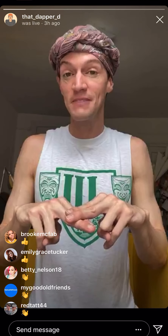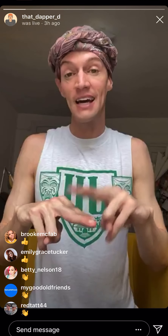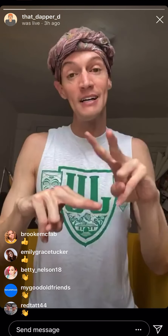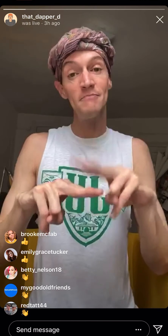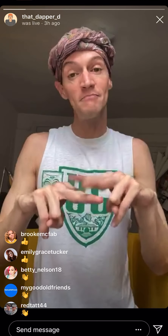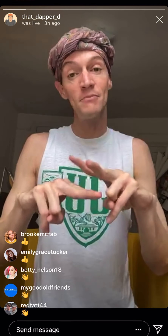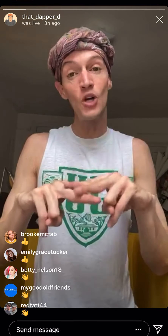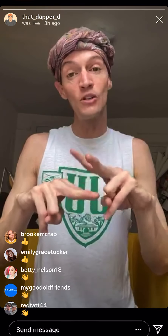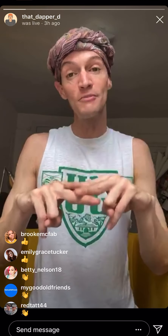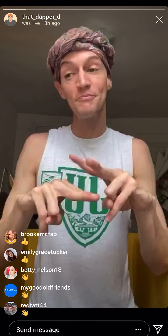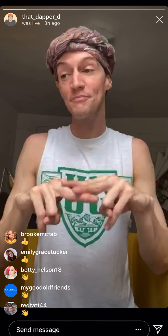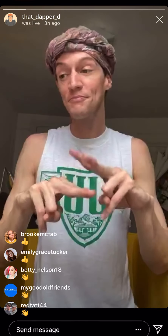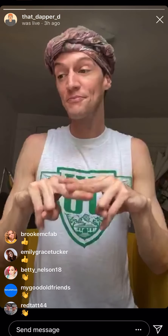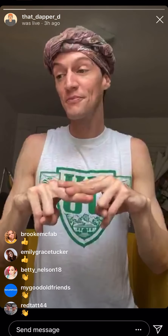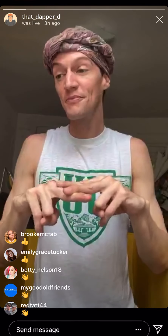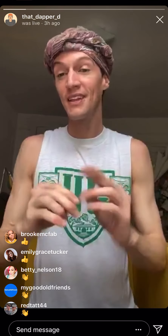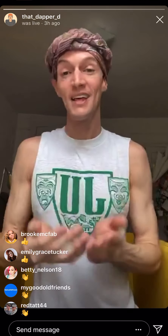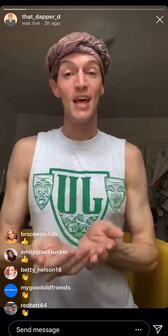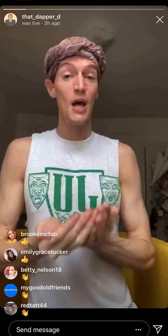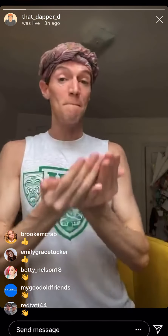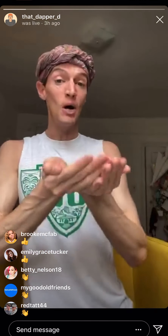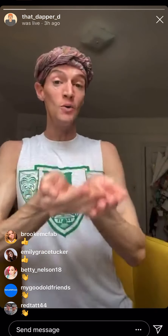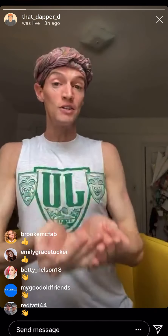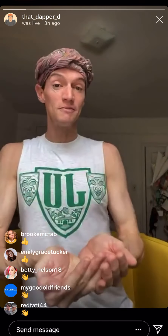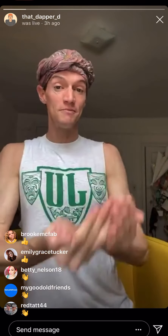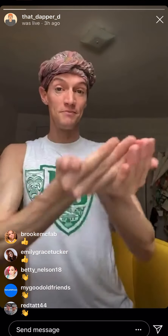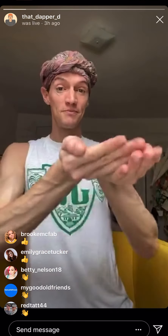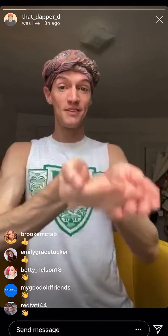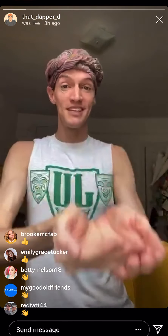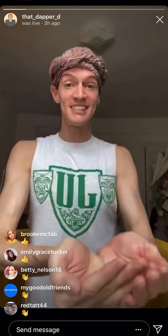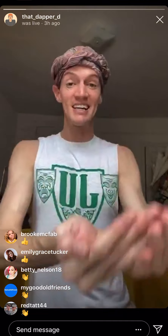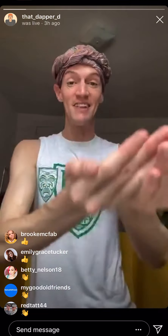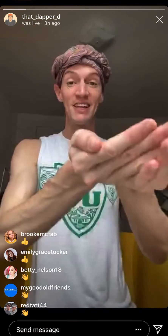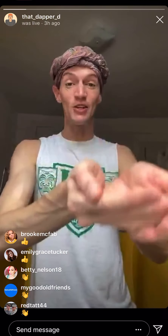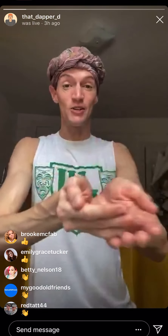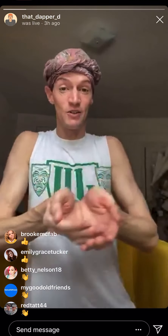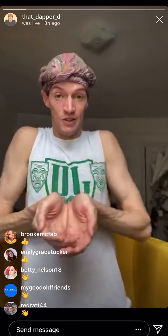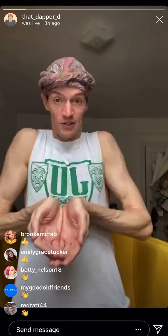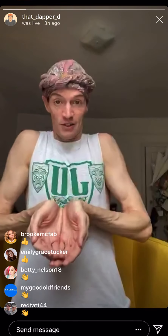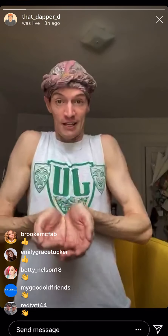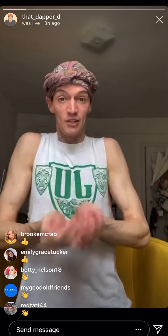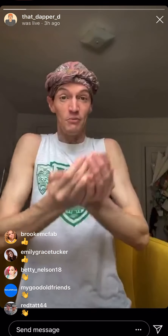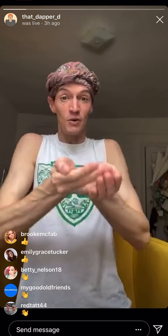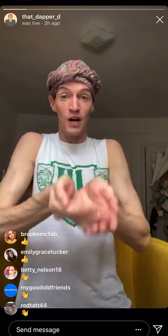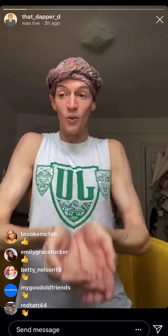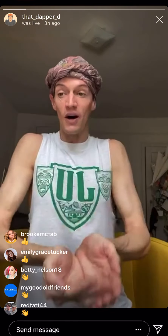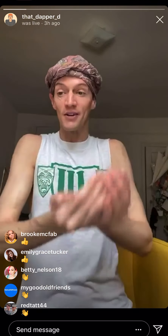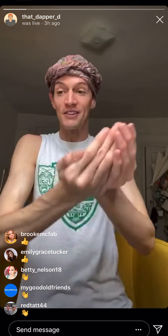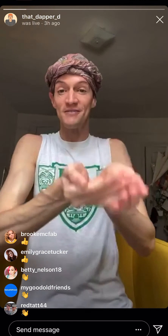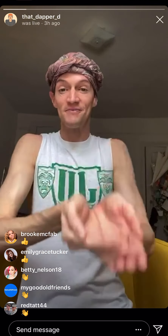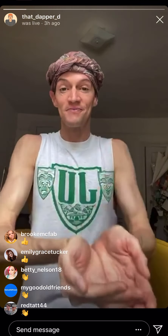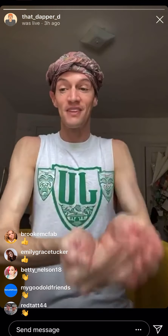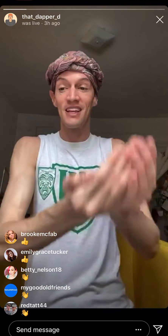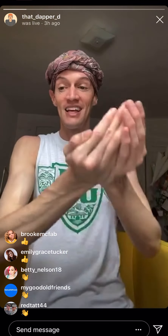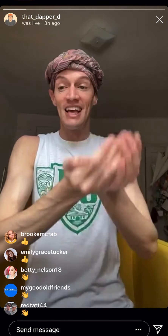salt boat boat it's kind of like you're you're like a little boat on the water a